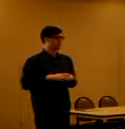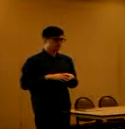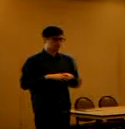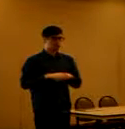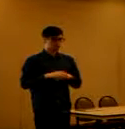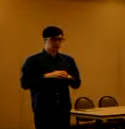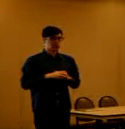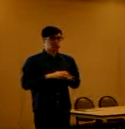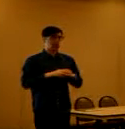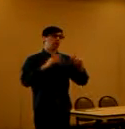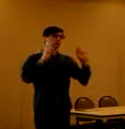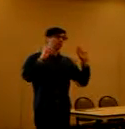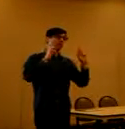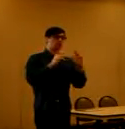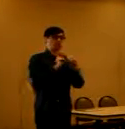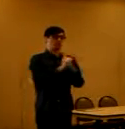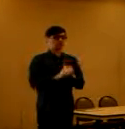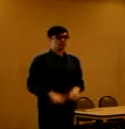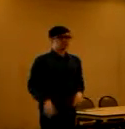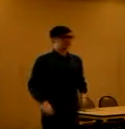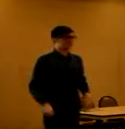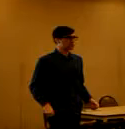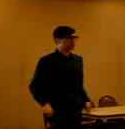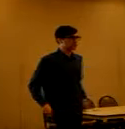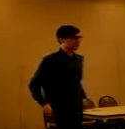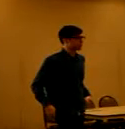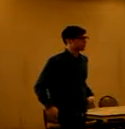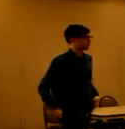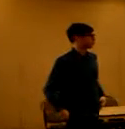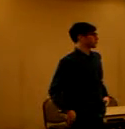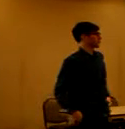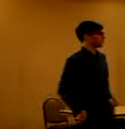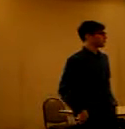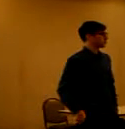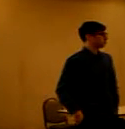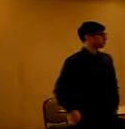interpreting. So hopefully it'll pass.